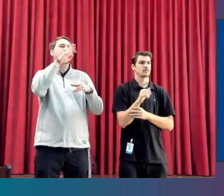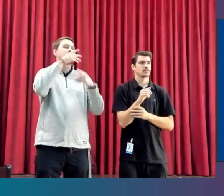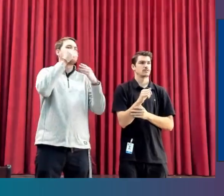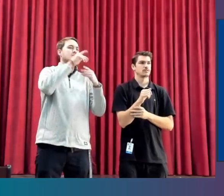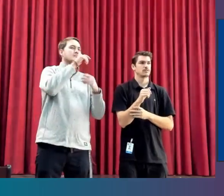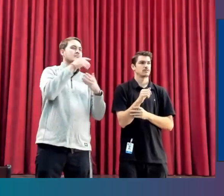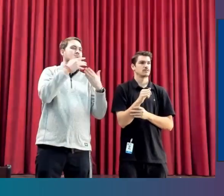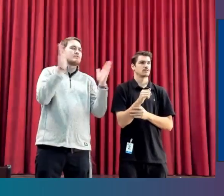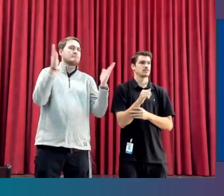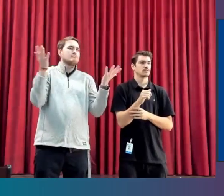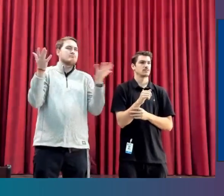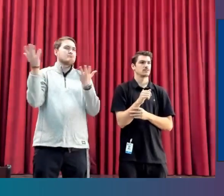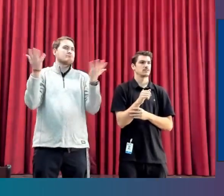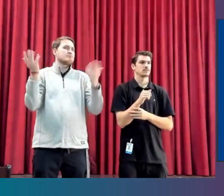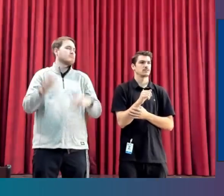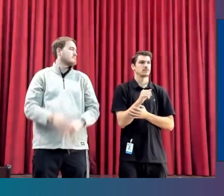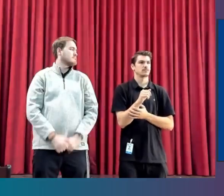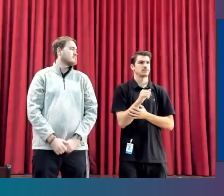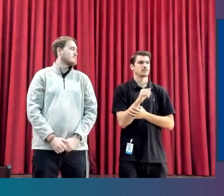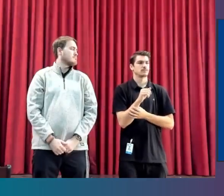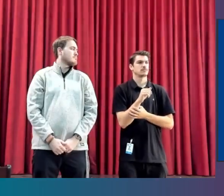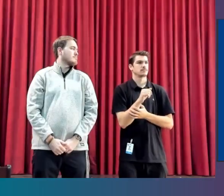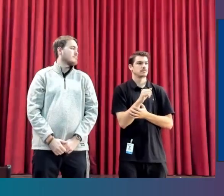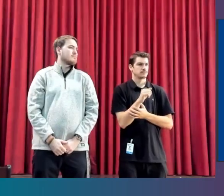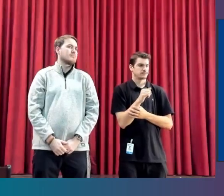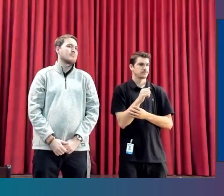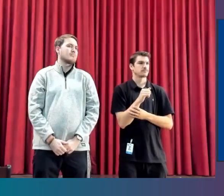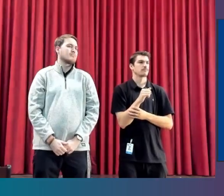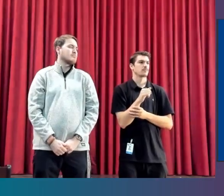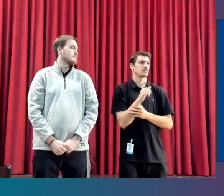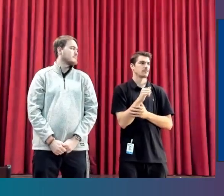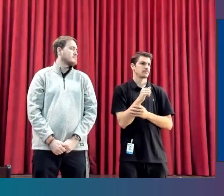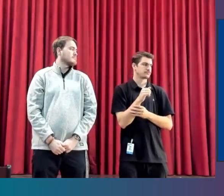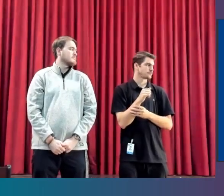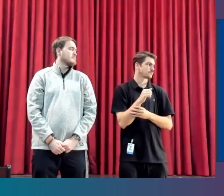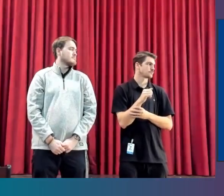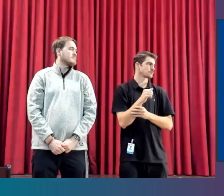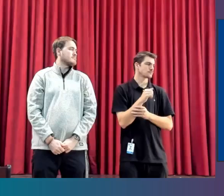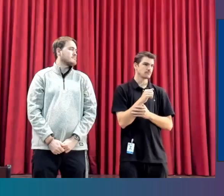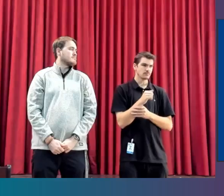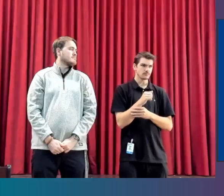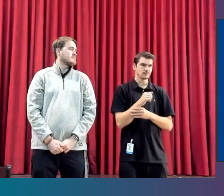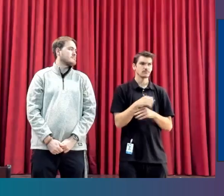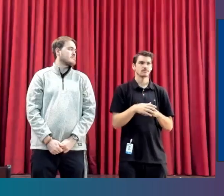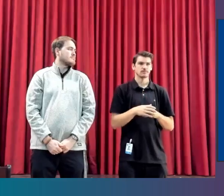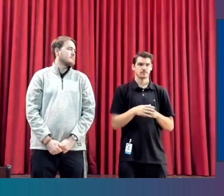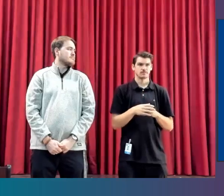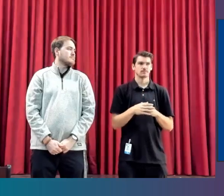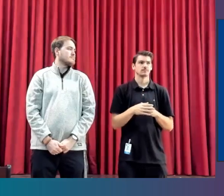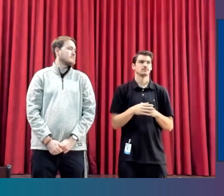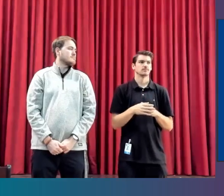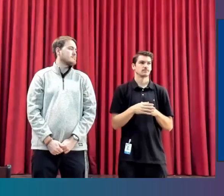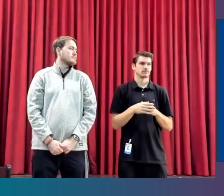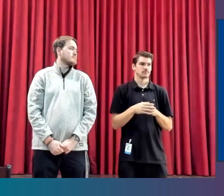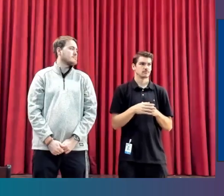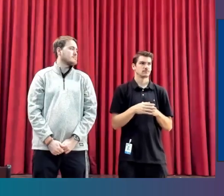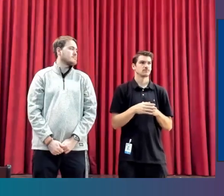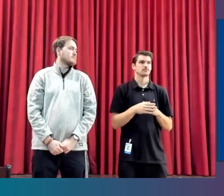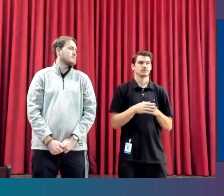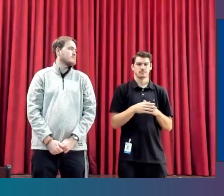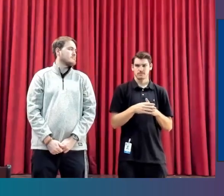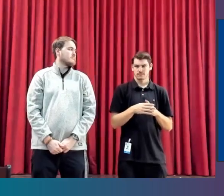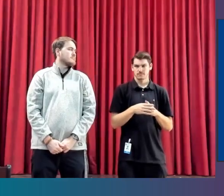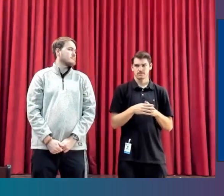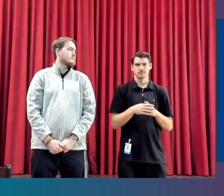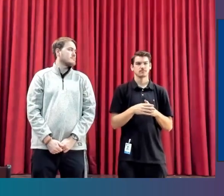So what would be the difference then? Because, you know, if one of them is private housing versus public housing, I don't really see why we would